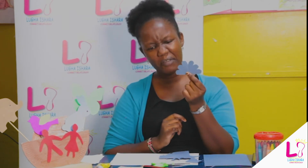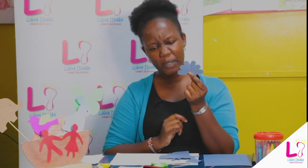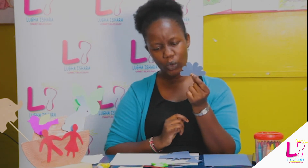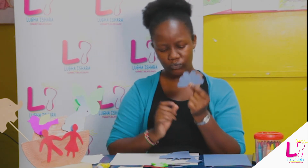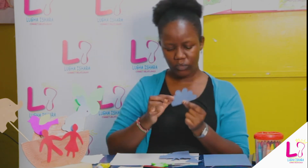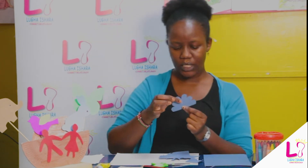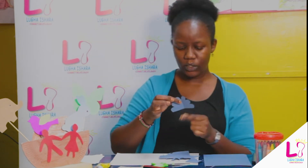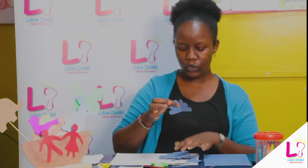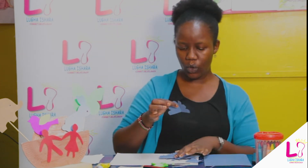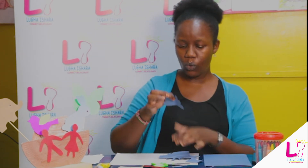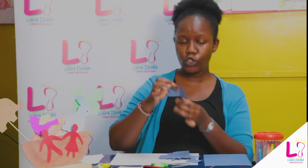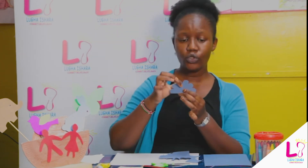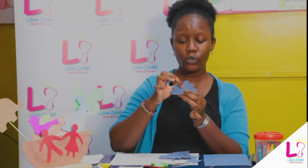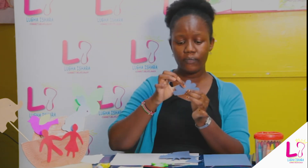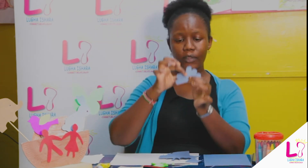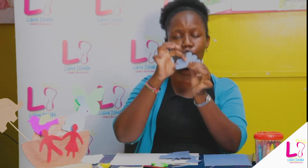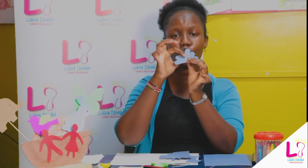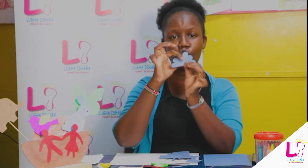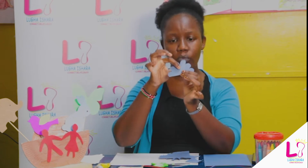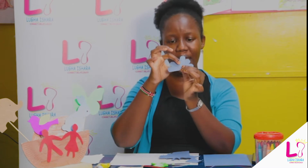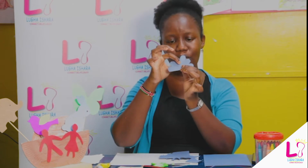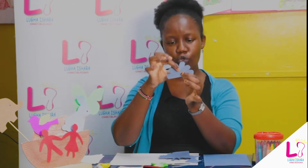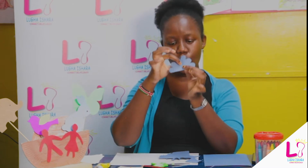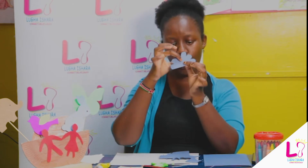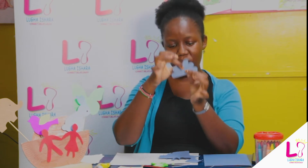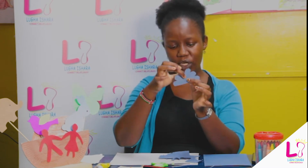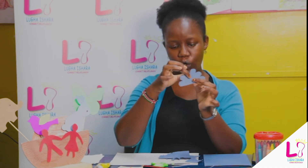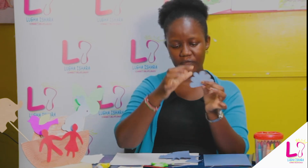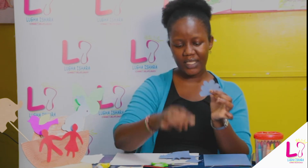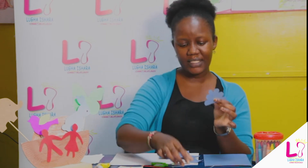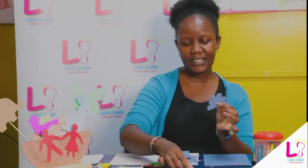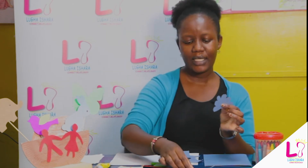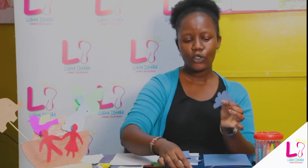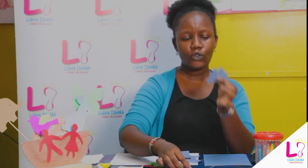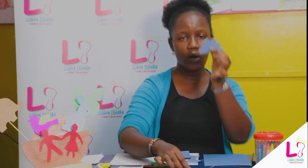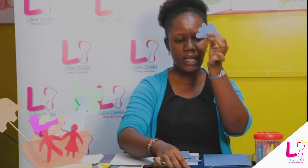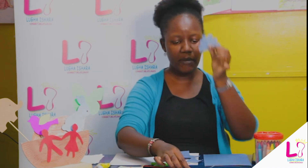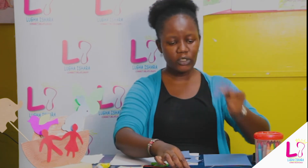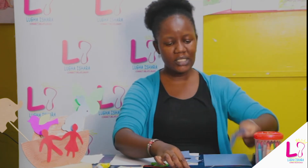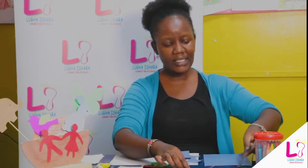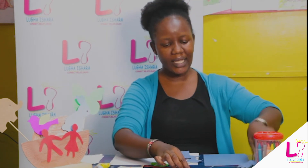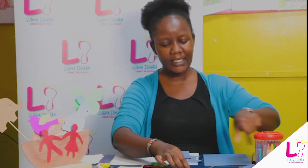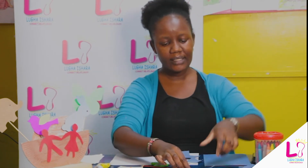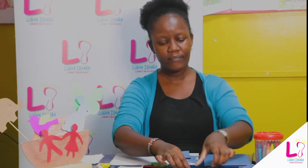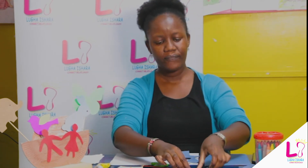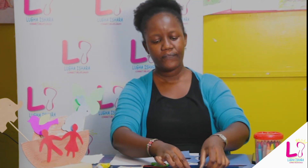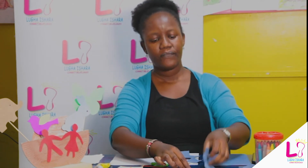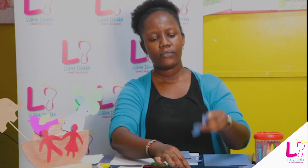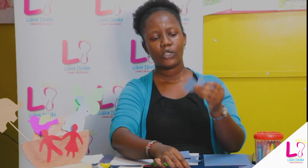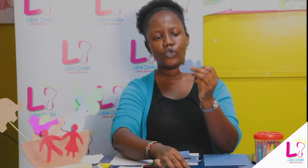pillow. So, what do? You make 2 or 3 of this. So, let me put this aside. You